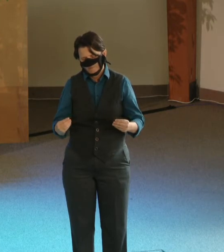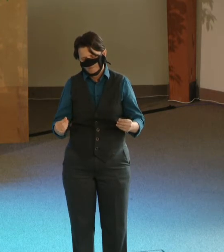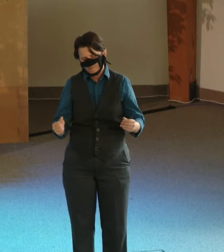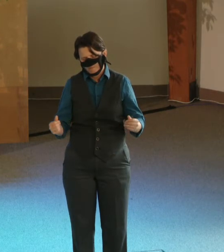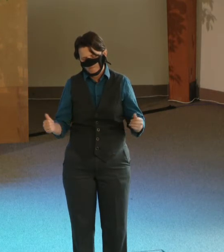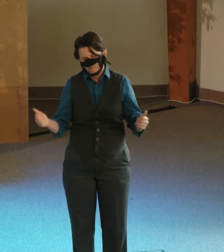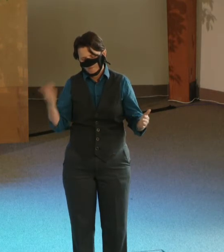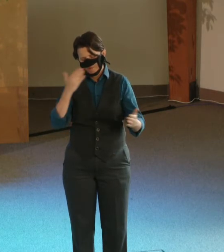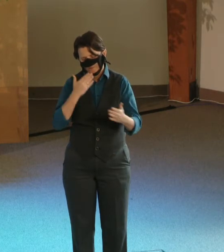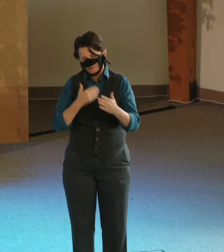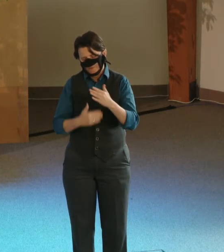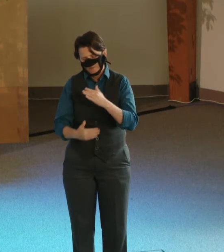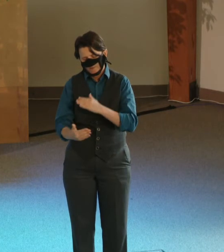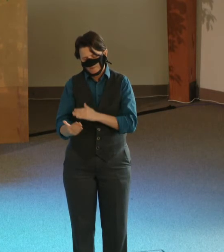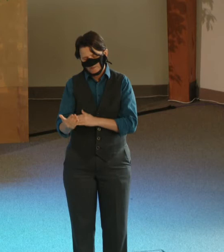Good morning.